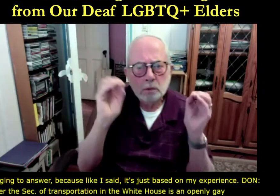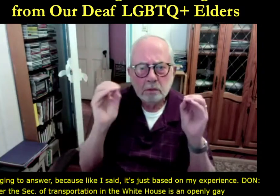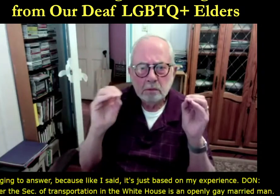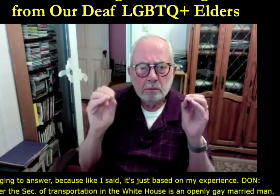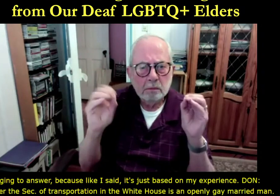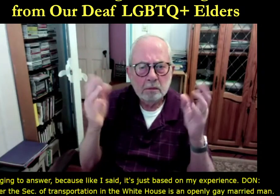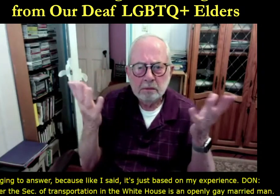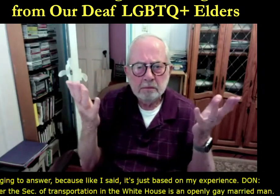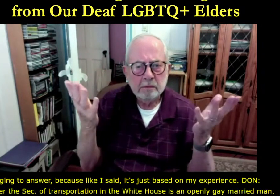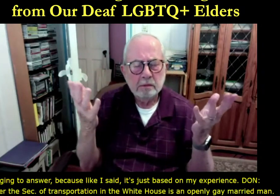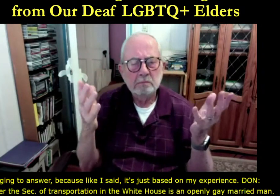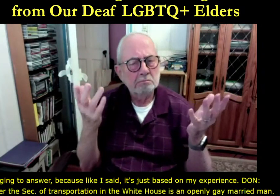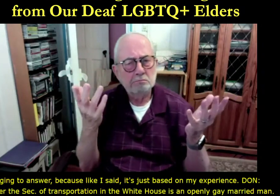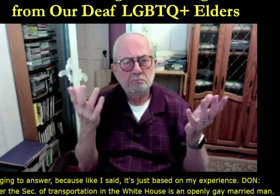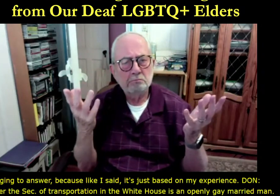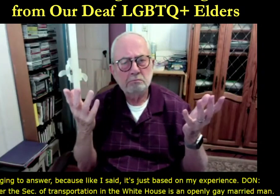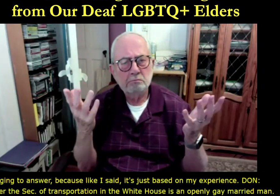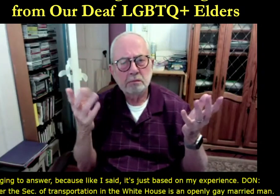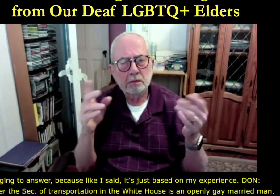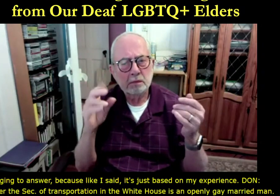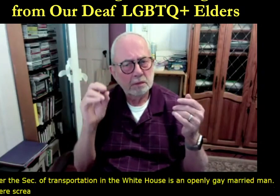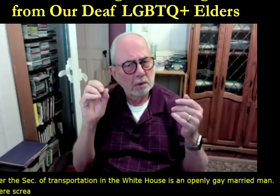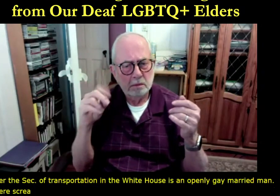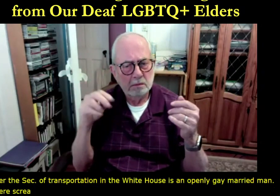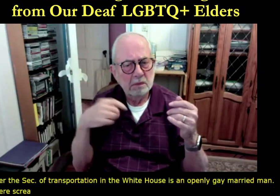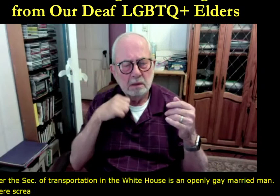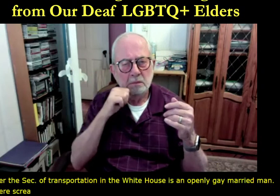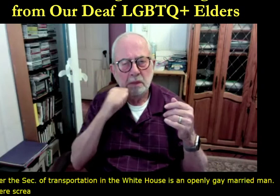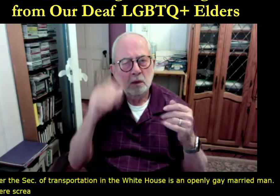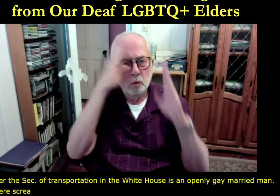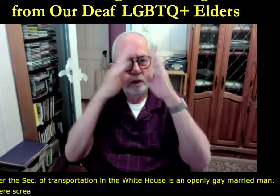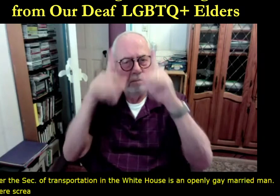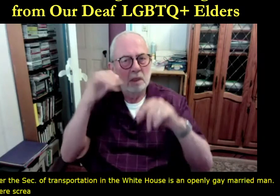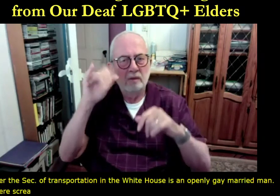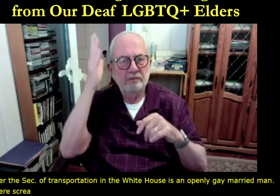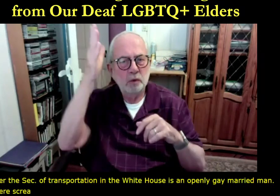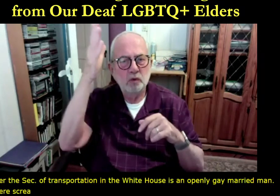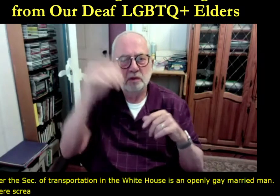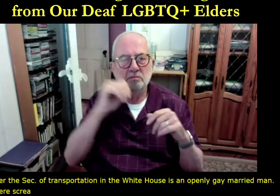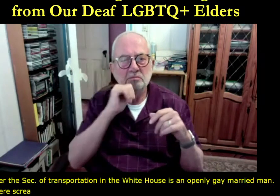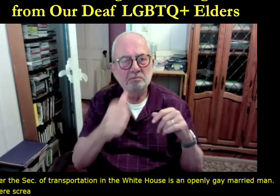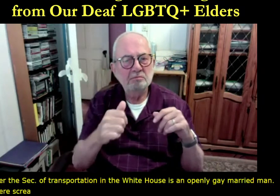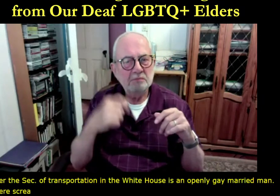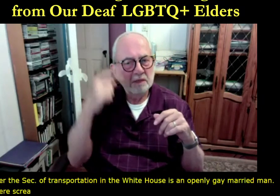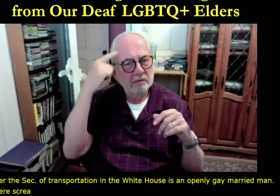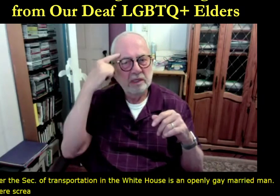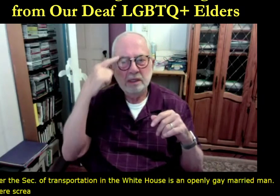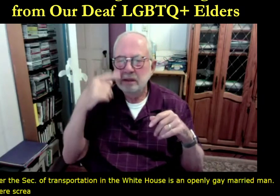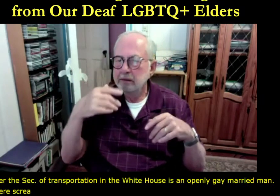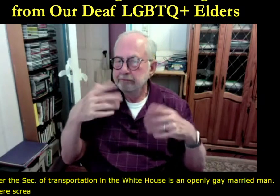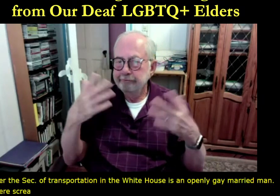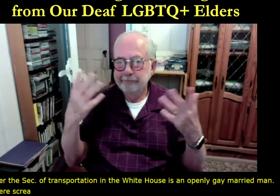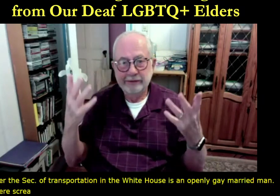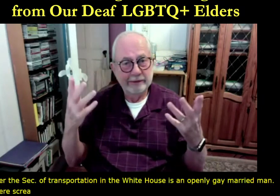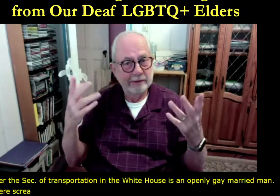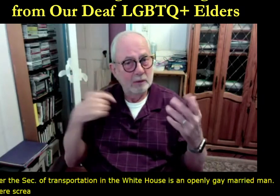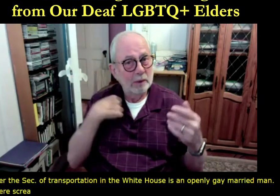take him nobody is is saying we need to remove that from that position you know in our